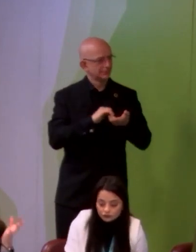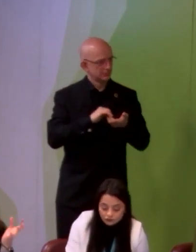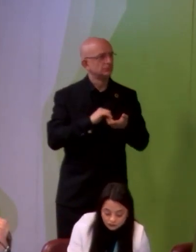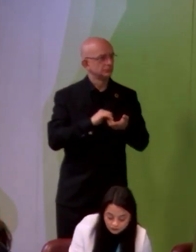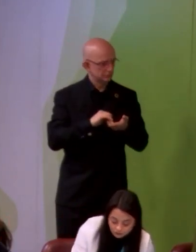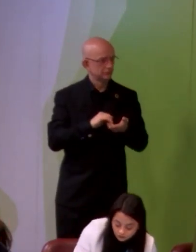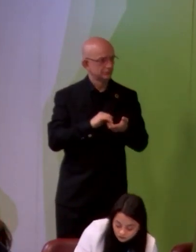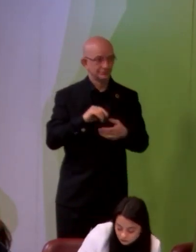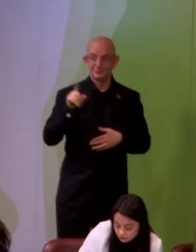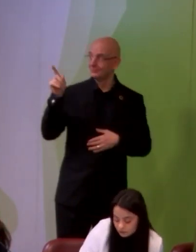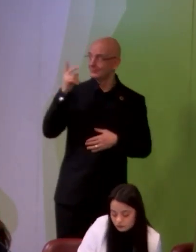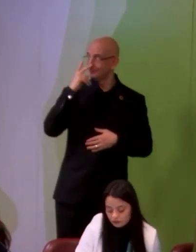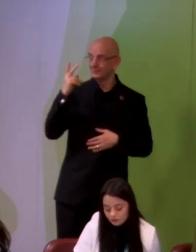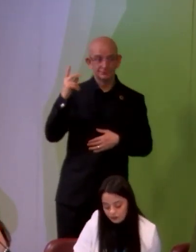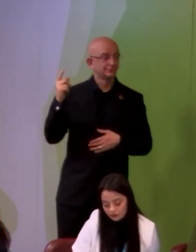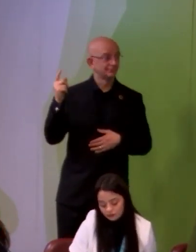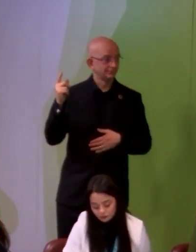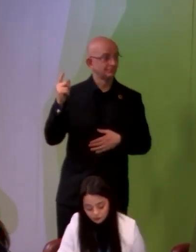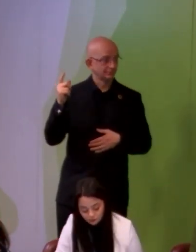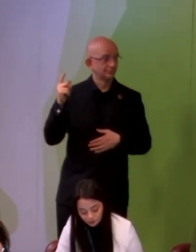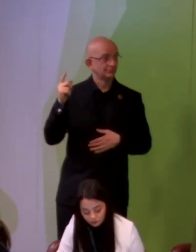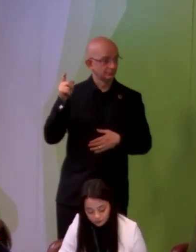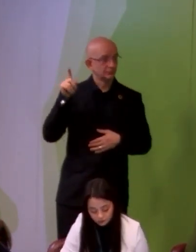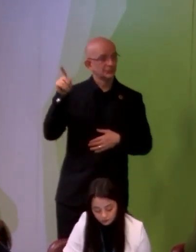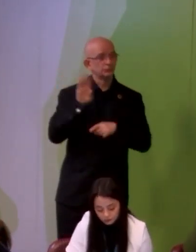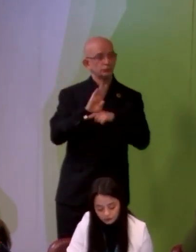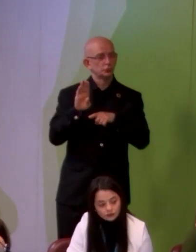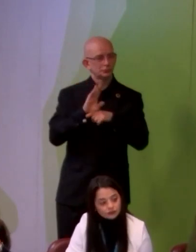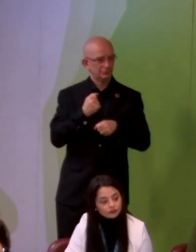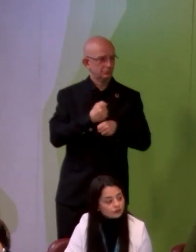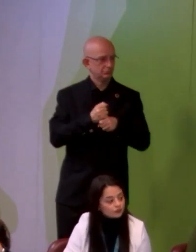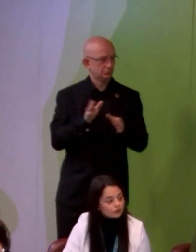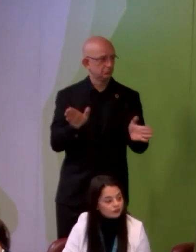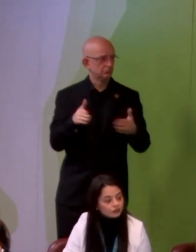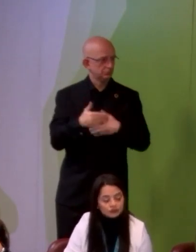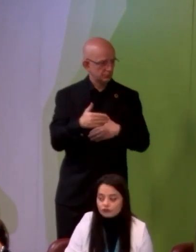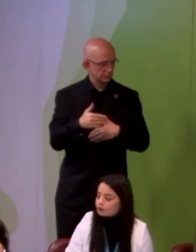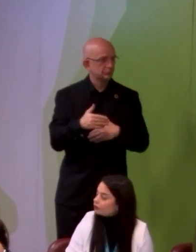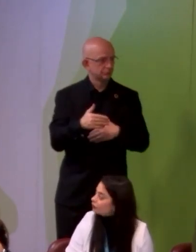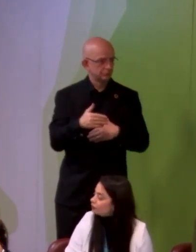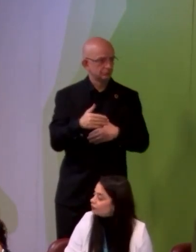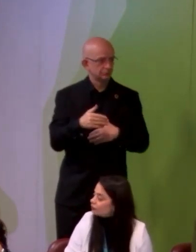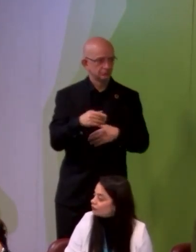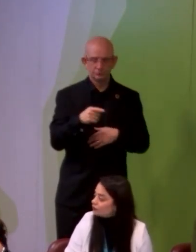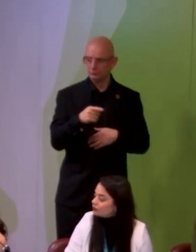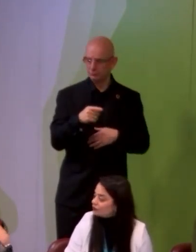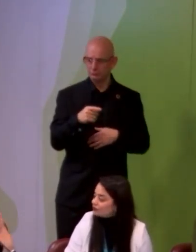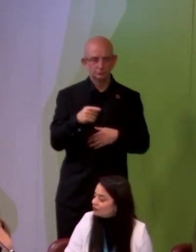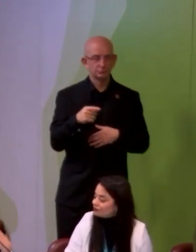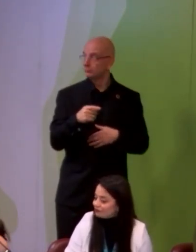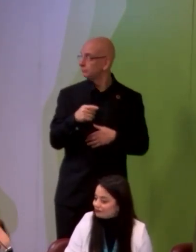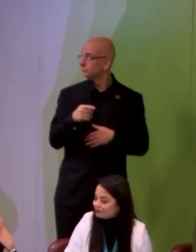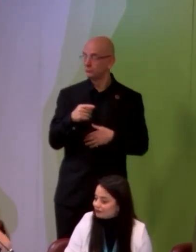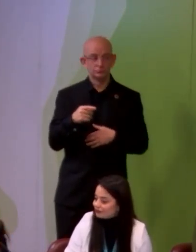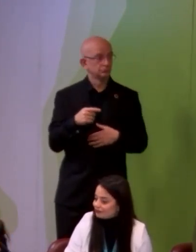to us from her home office in Burundi, where she's wearing a red shirt and looking both very professional and very